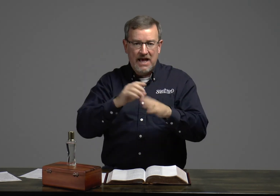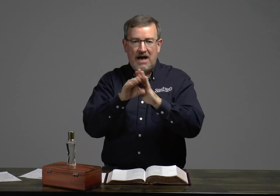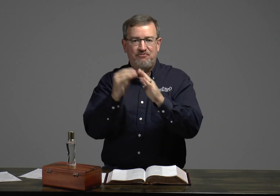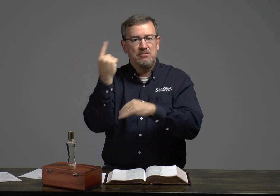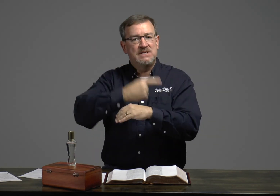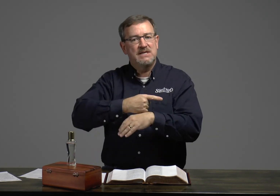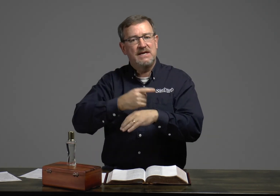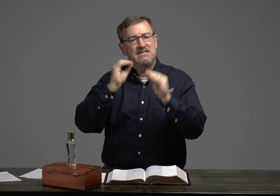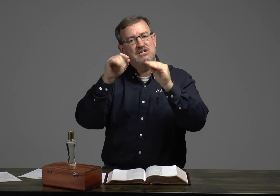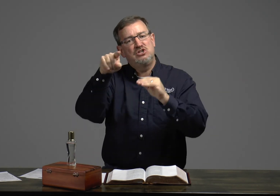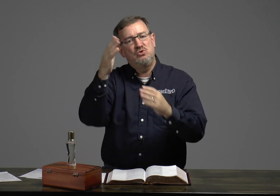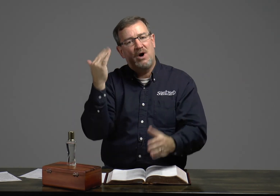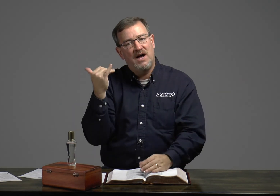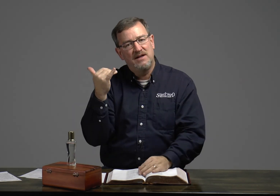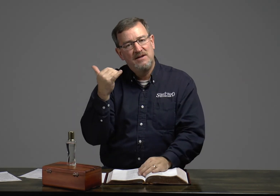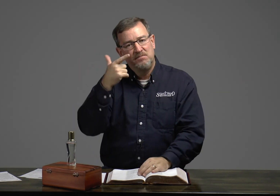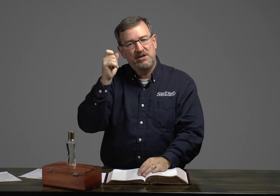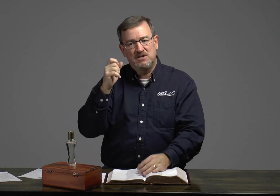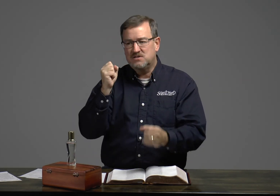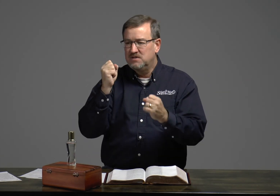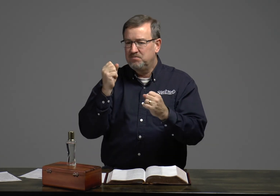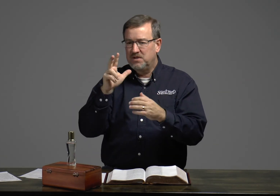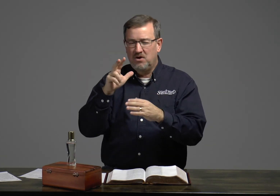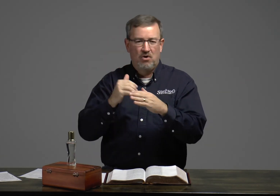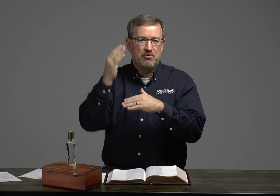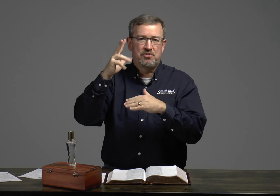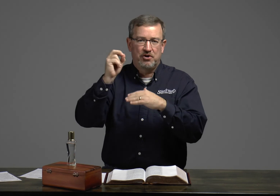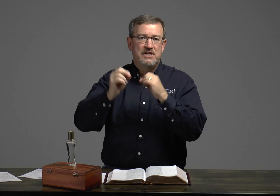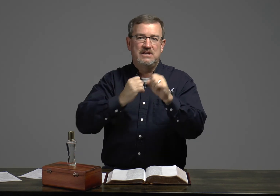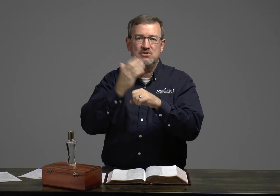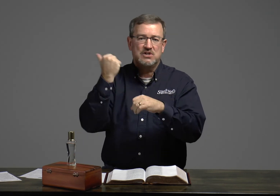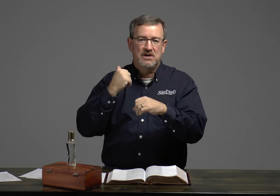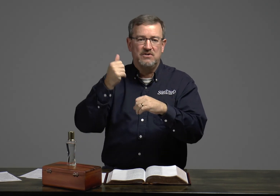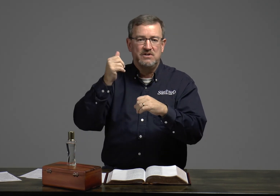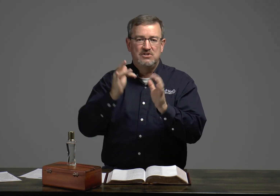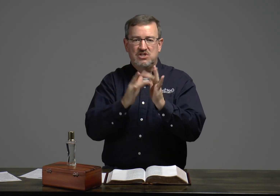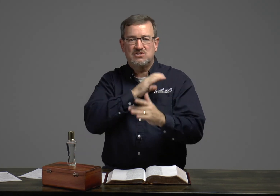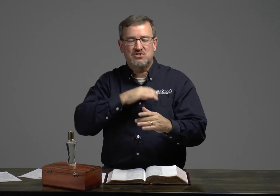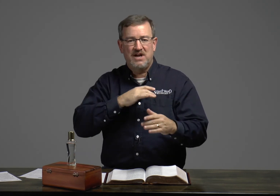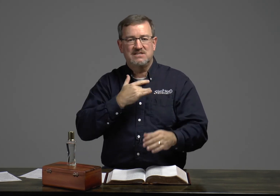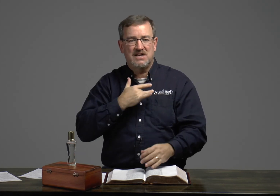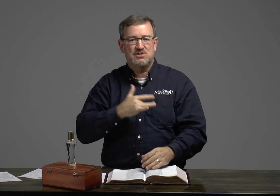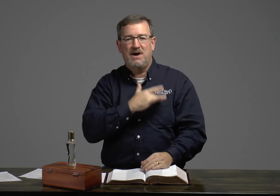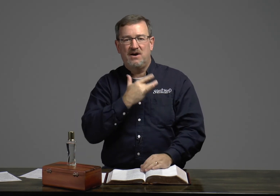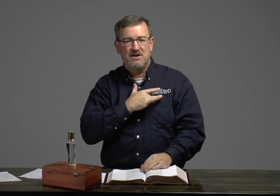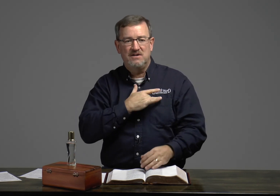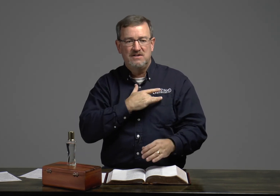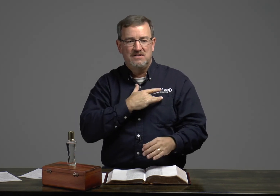I'm filming today, teaching you why. Because over 30 years ago, Jesus Christ touched my heart that